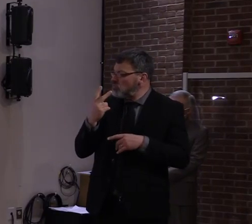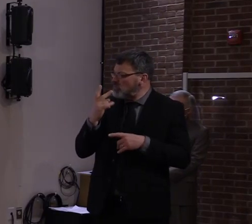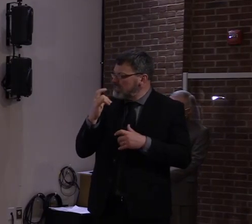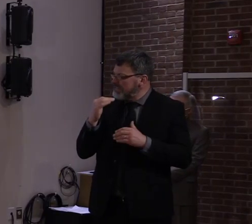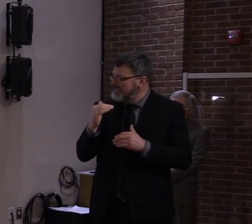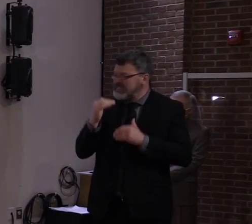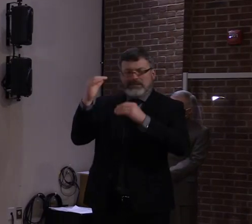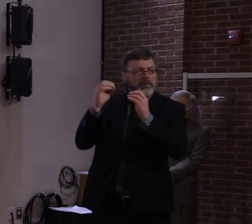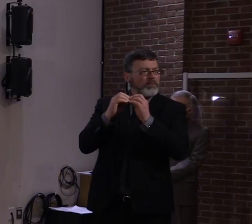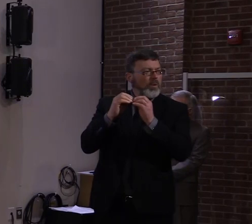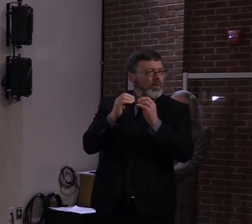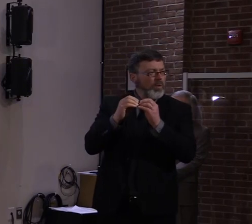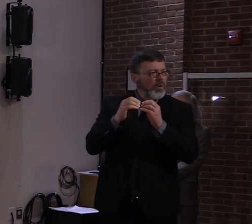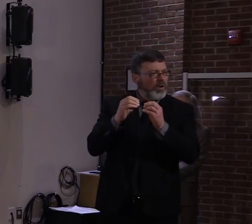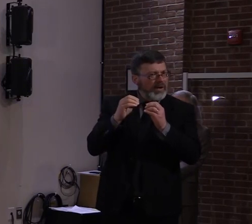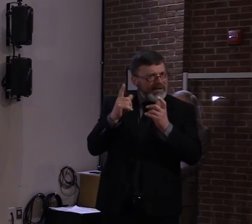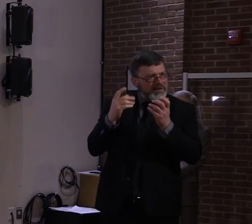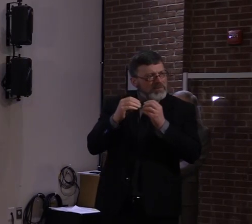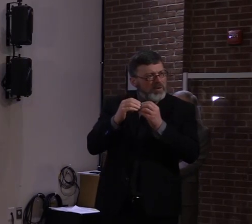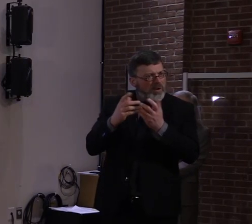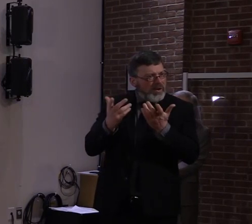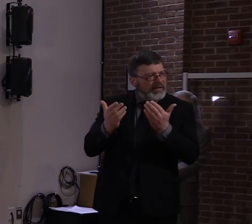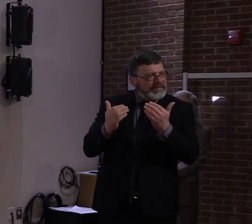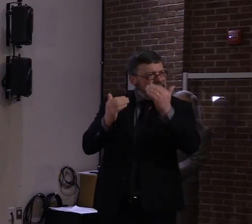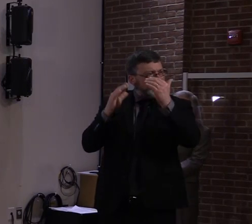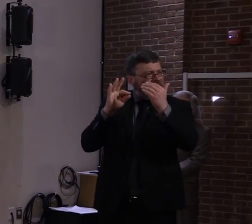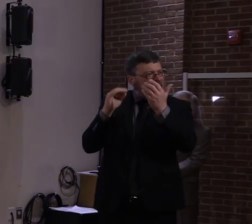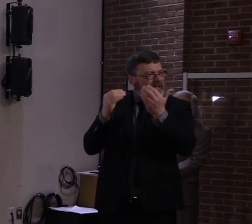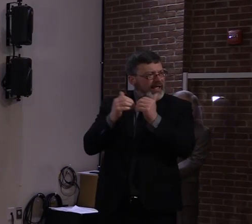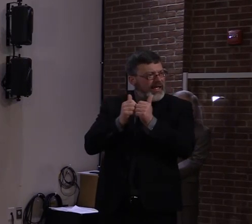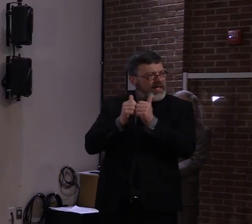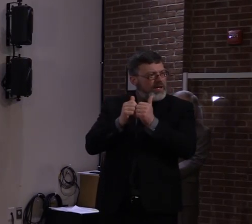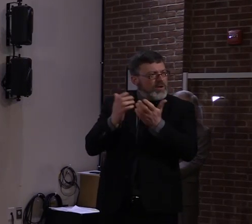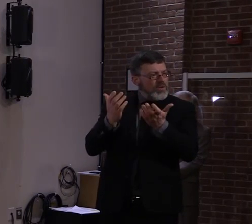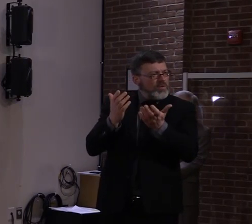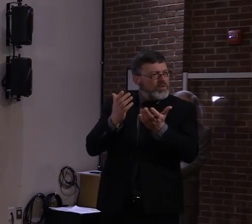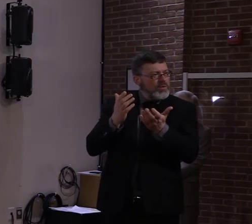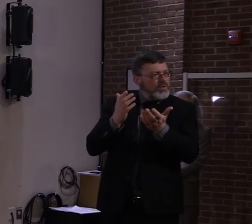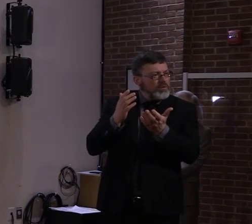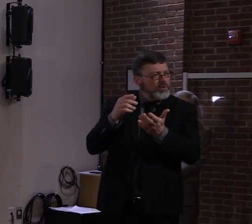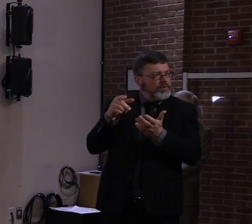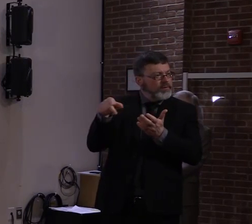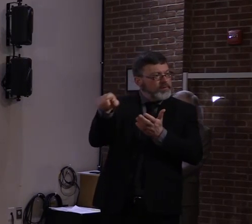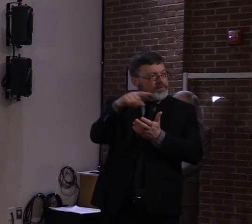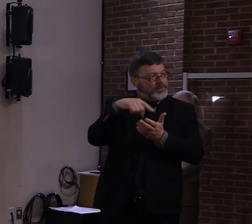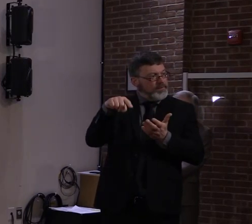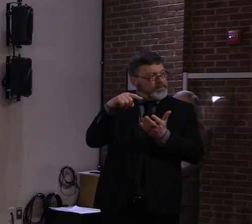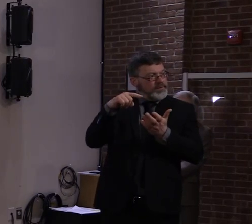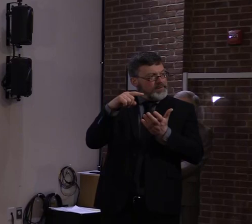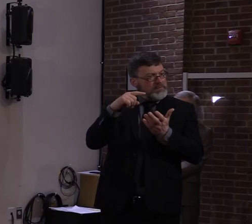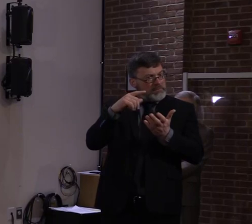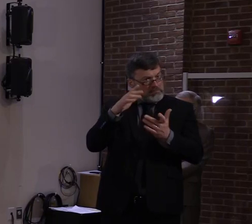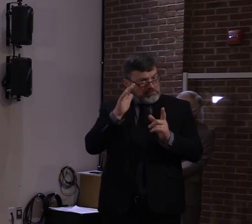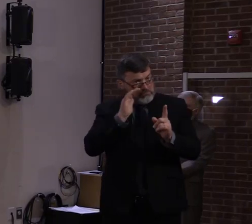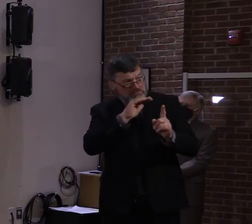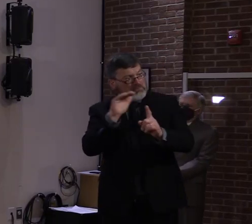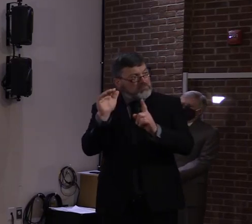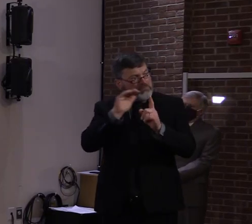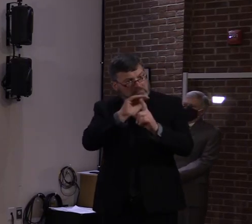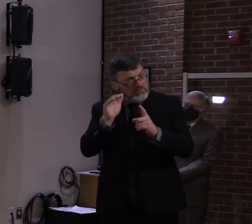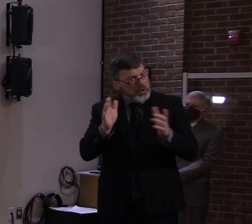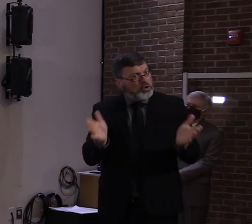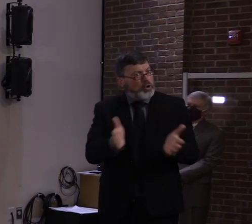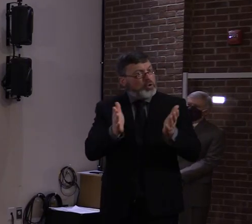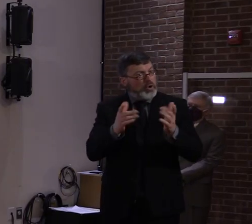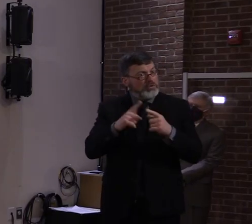Vermont. So it seems like it would be good to get them to a higher level. No, absolutely. Although they are